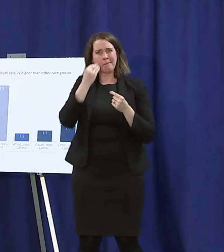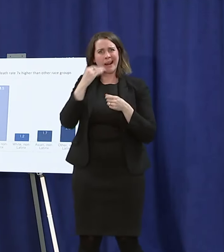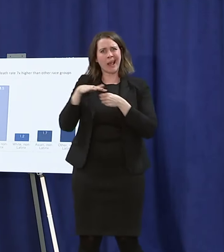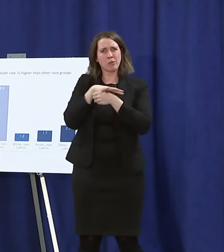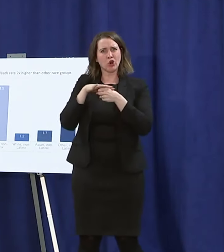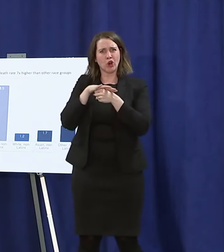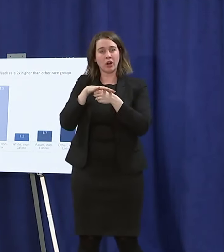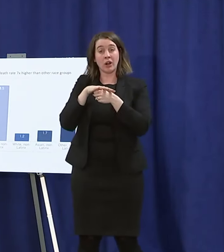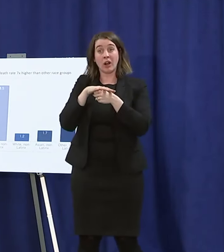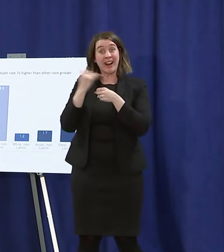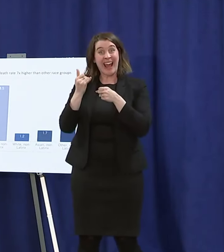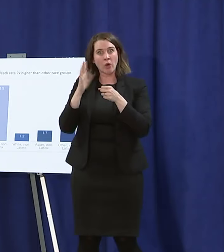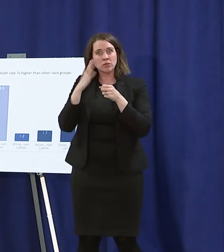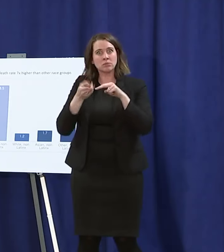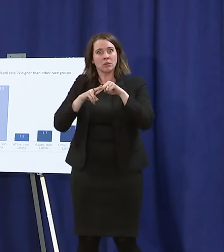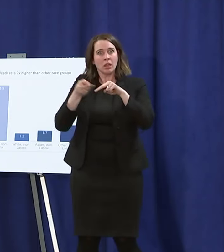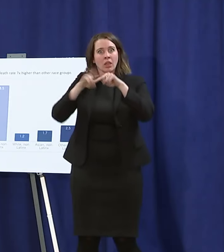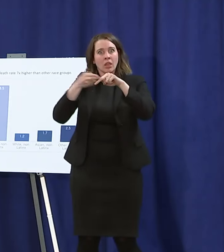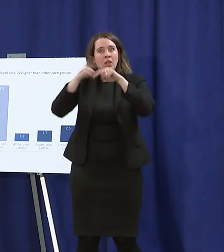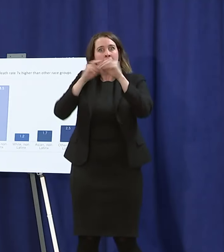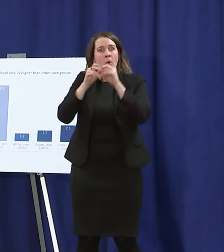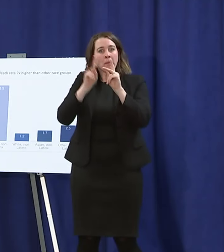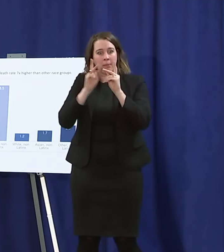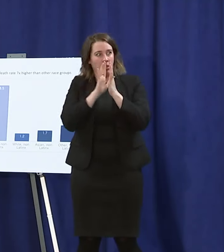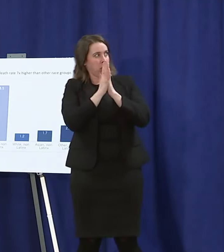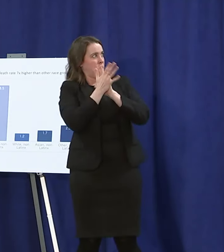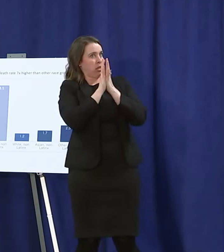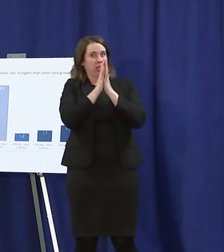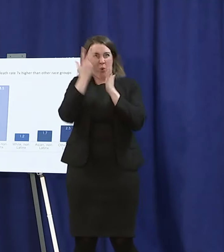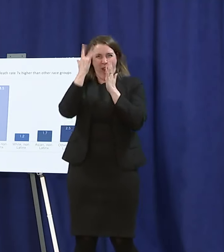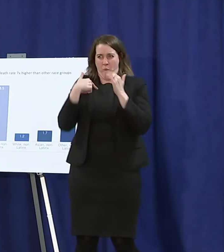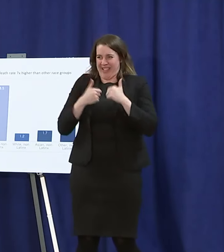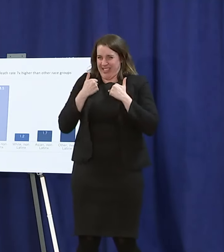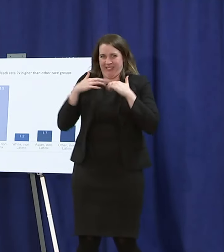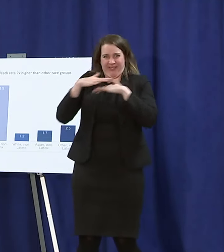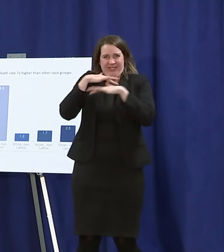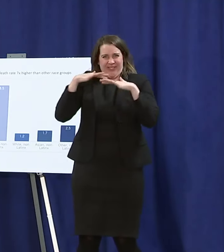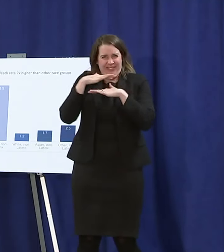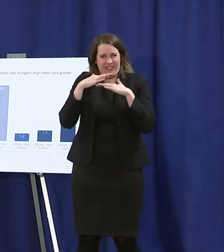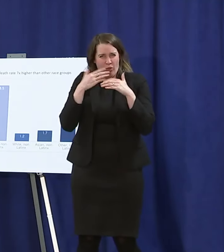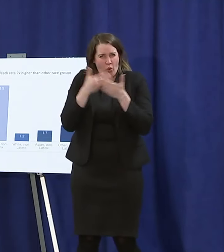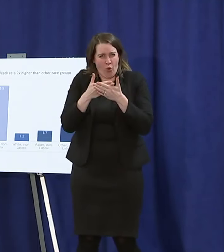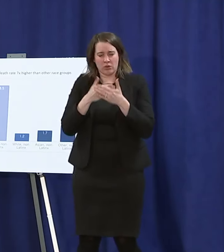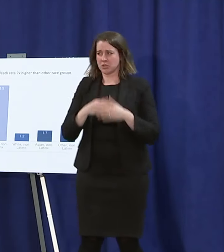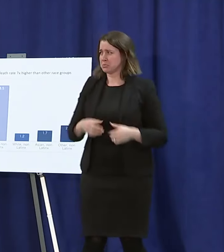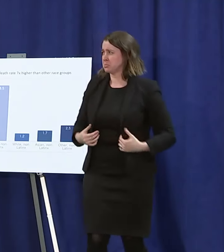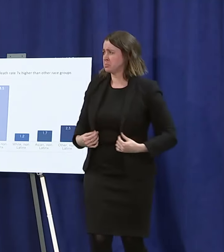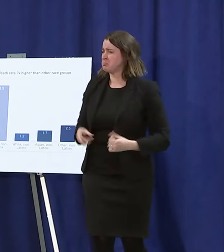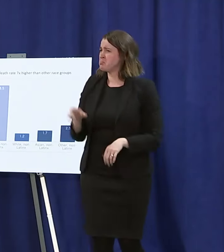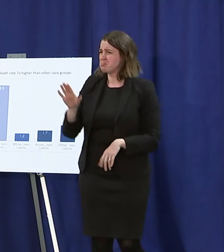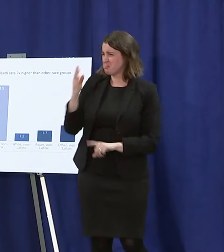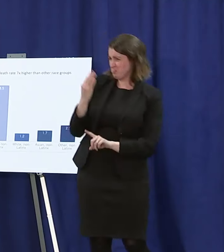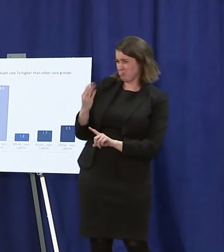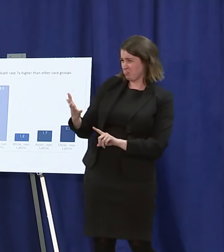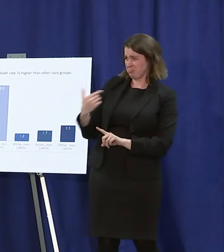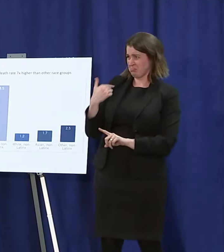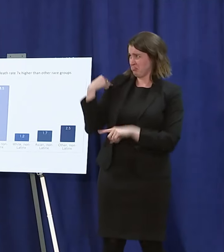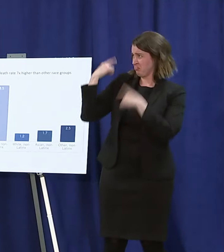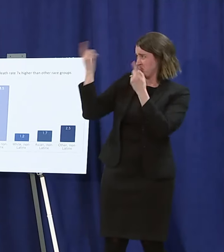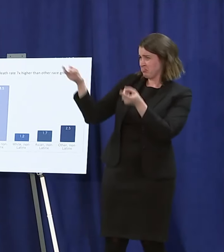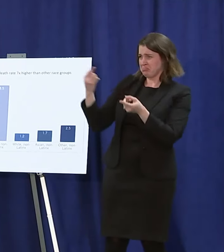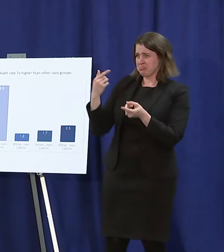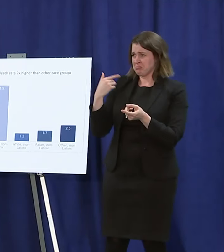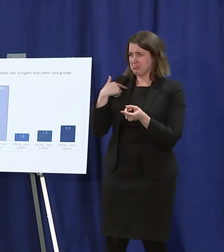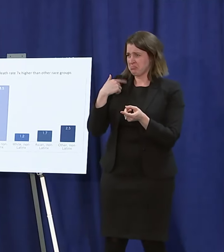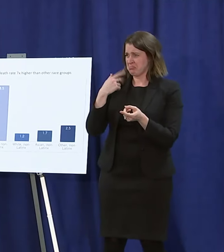people coming in close contact. Is it just I have not seen that, and I